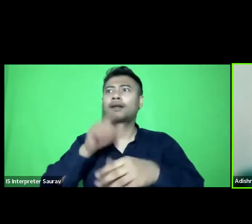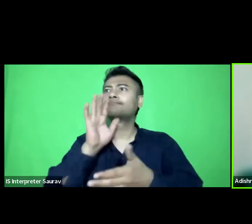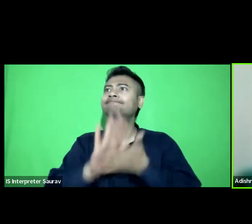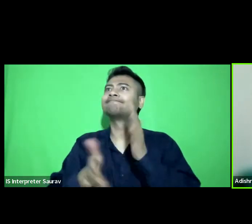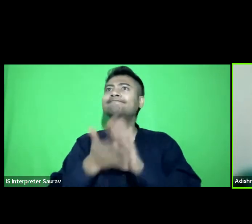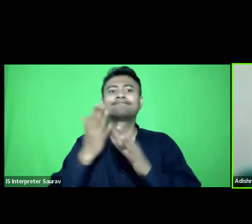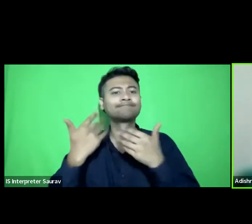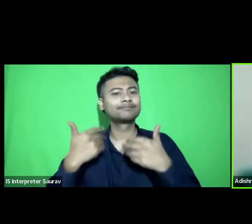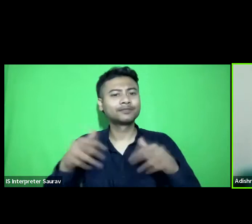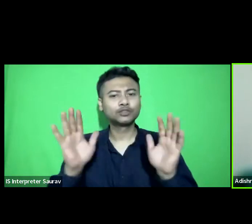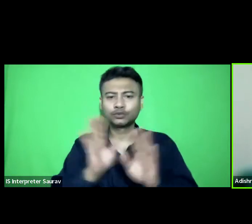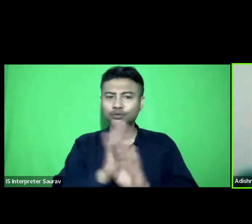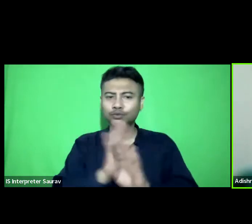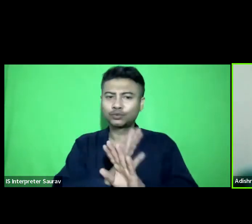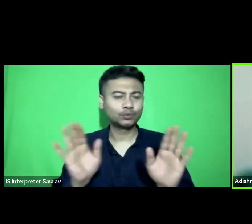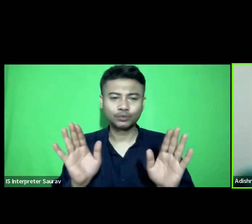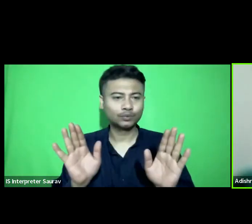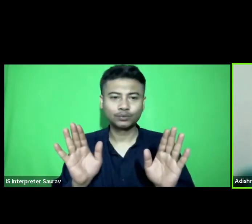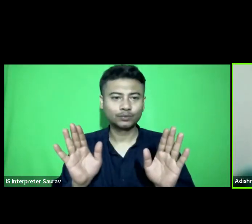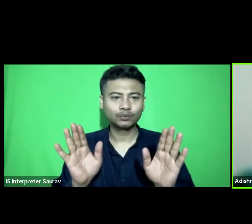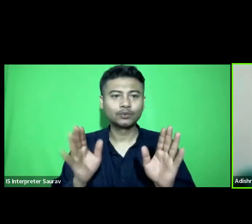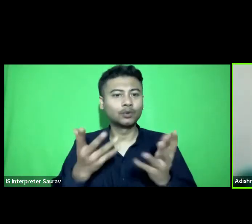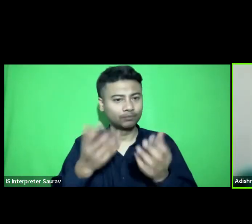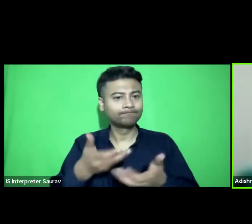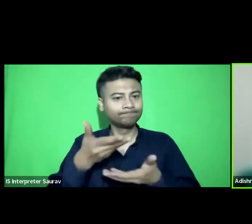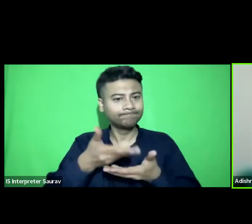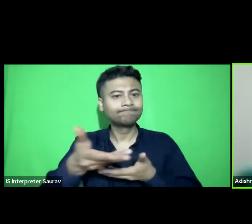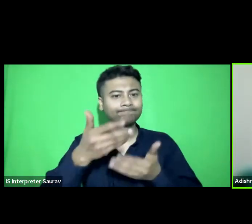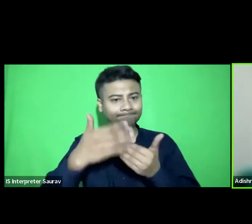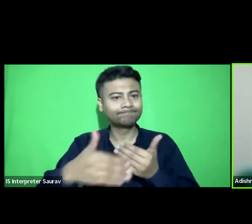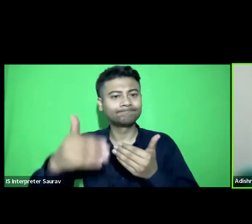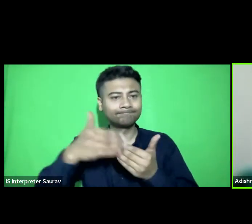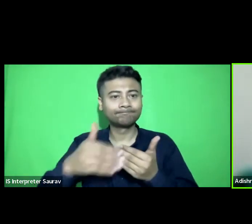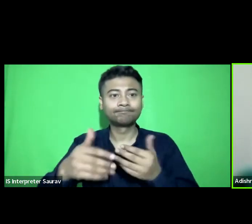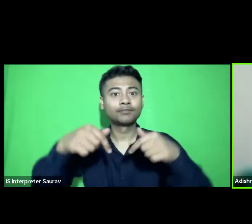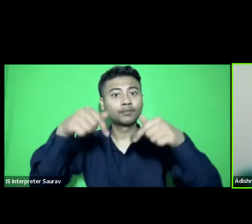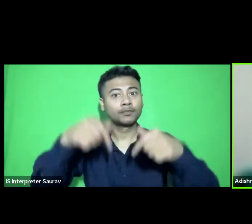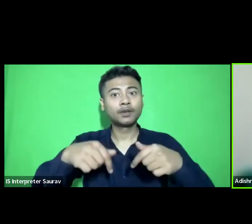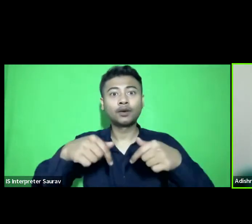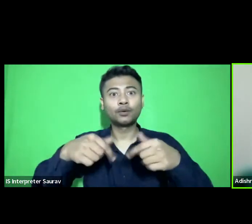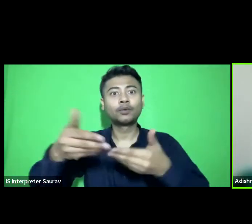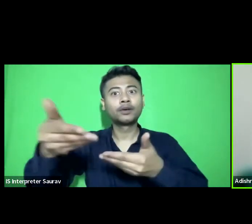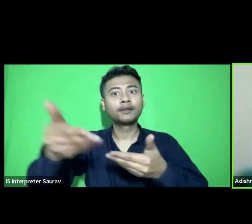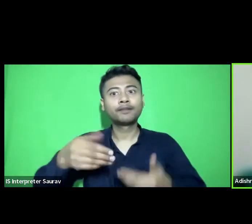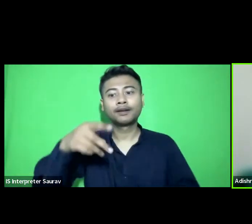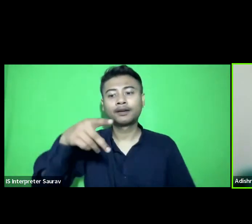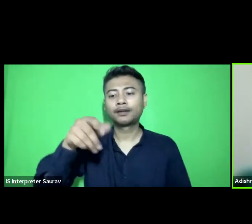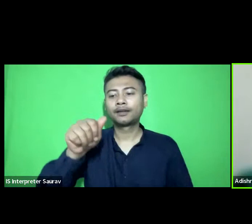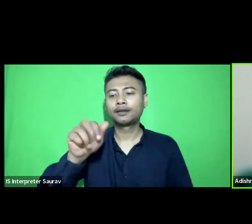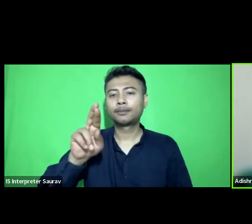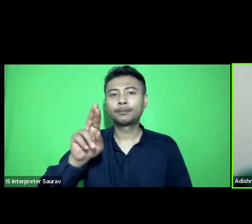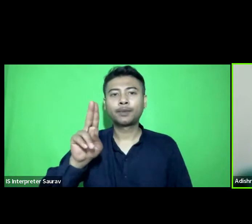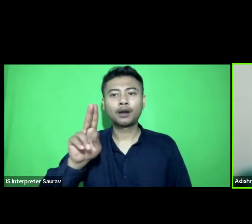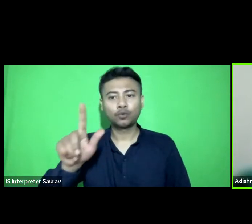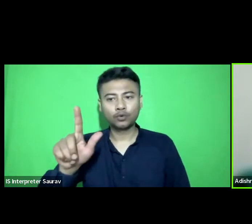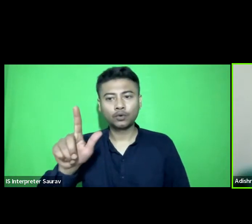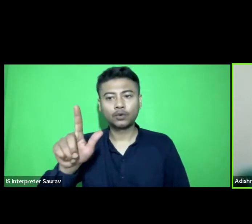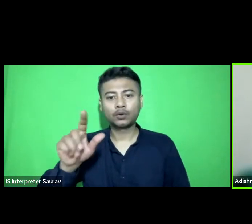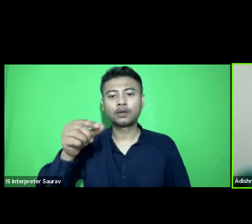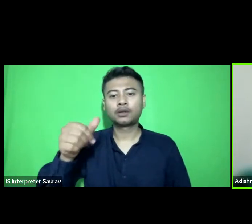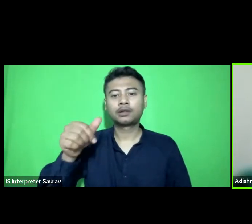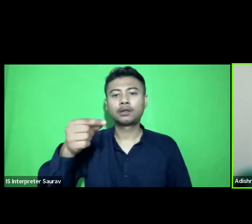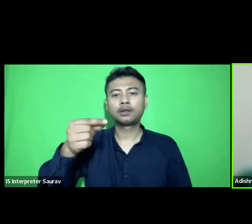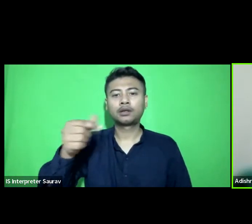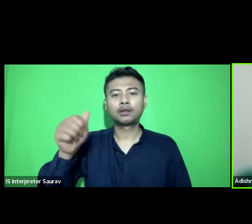Moving to the next part of the session, I now invite Ms. Parul Agarwal, who is the Country Program Manager of UN Habitat